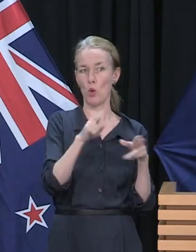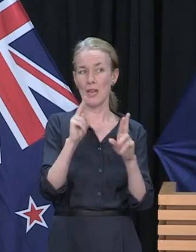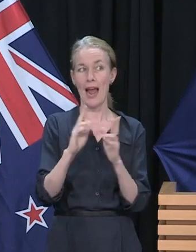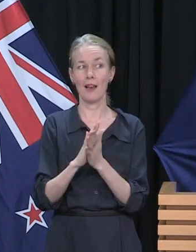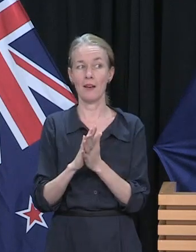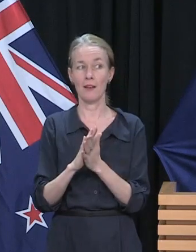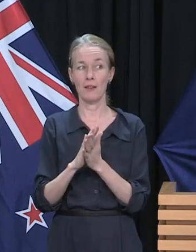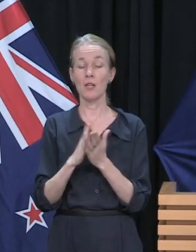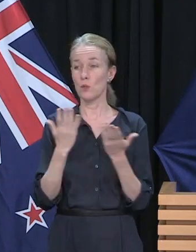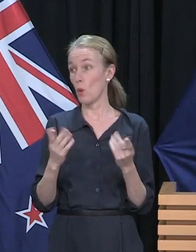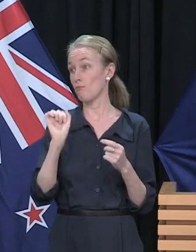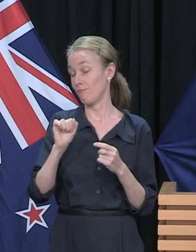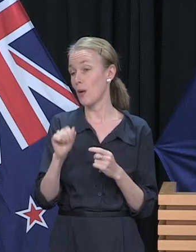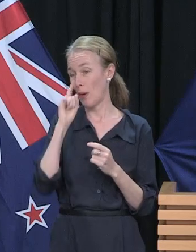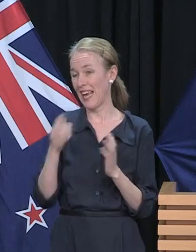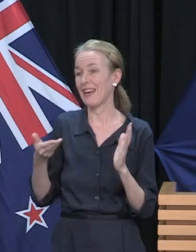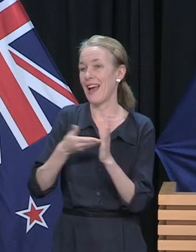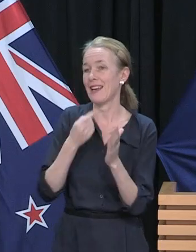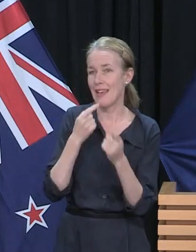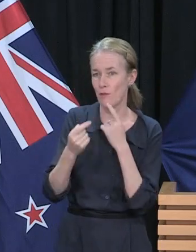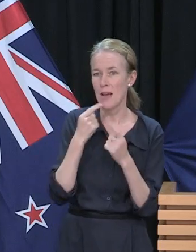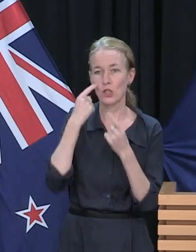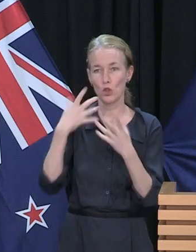from the day before was conducted.